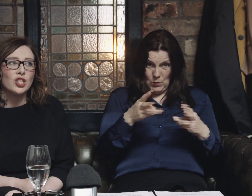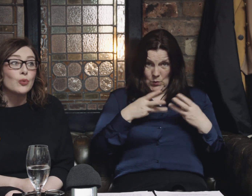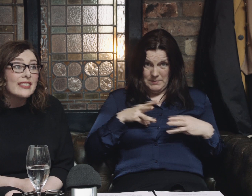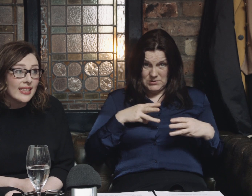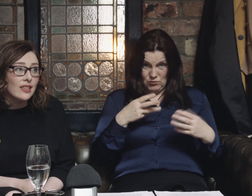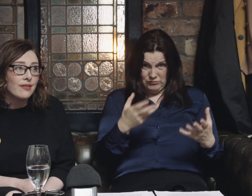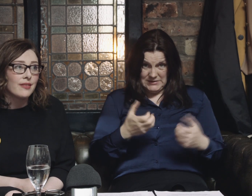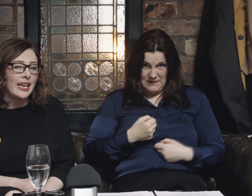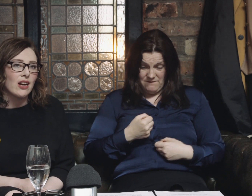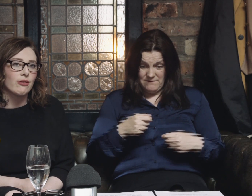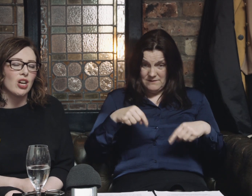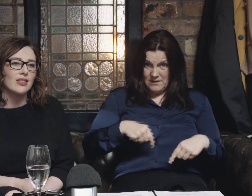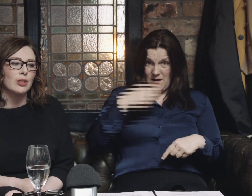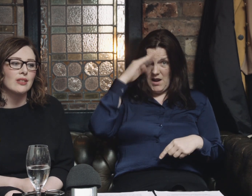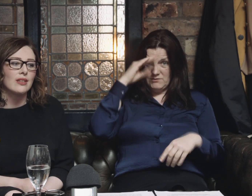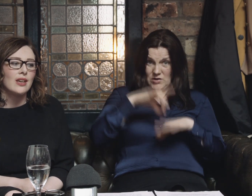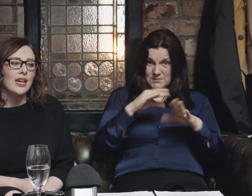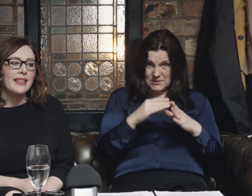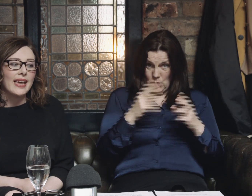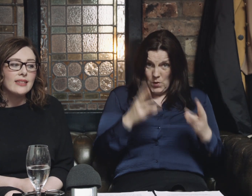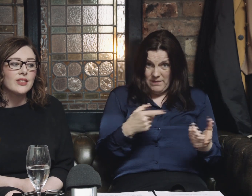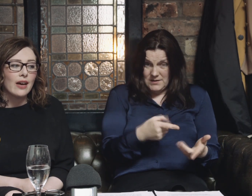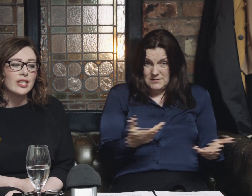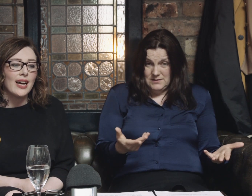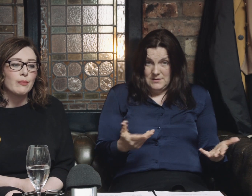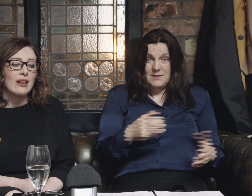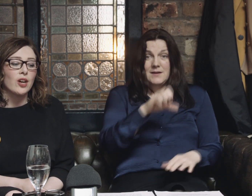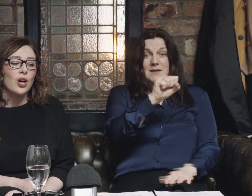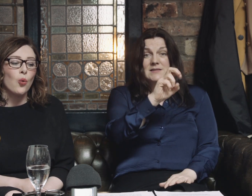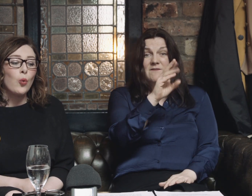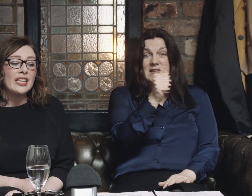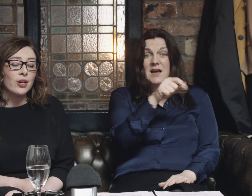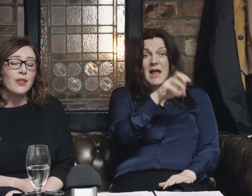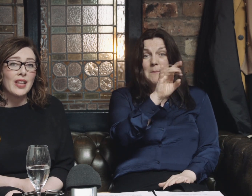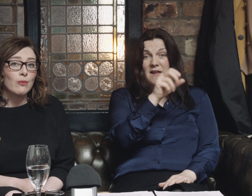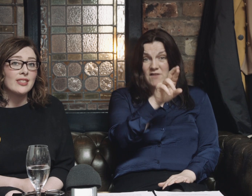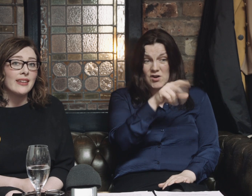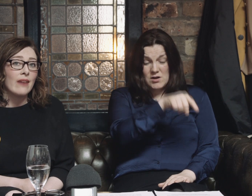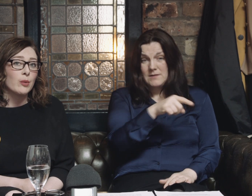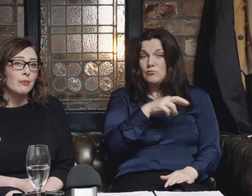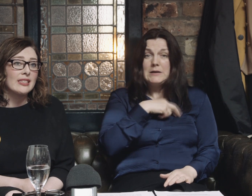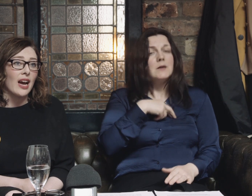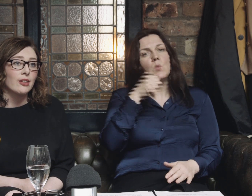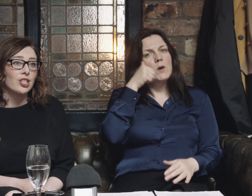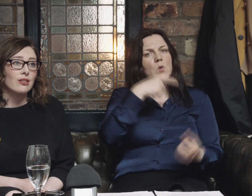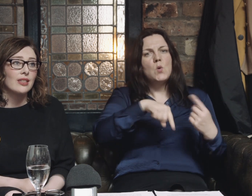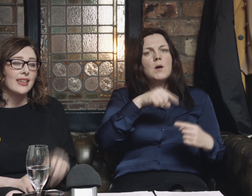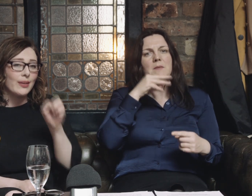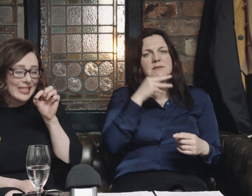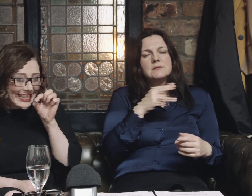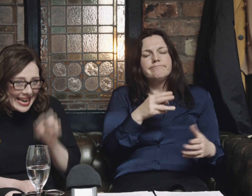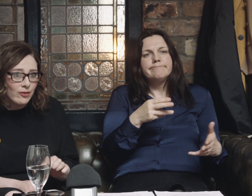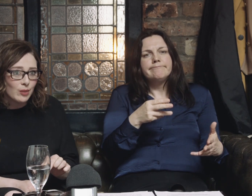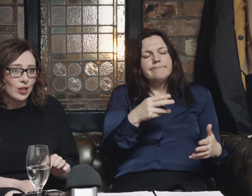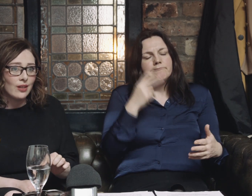women to receive in Irish hospitals? In the case of Savita Halappanavar, we know that that was an inevitable miscarriage.